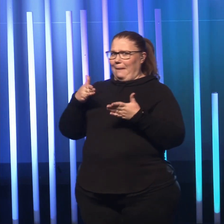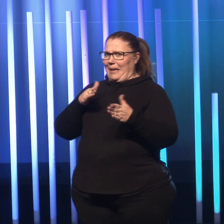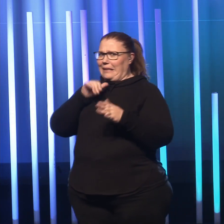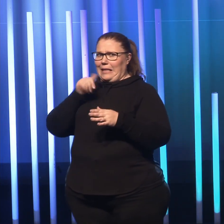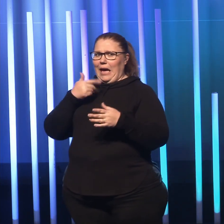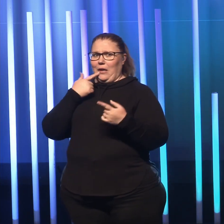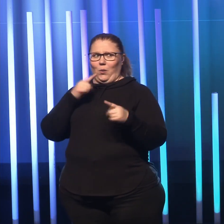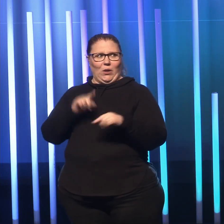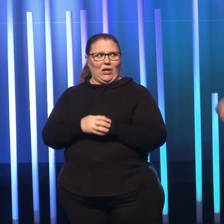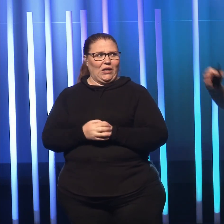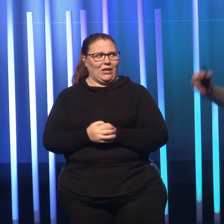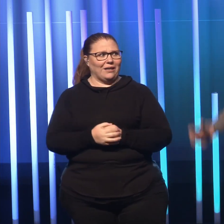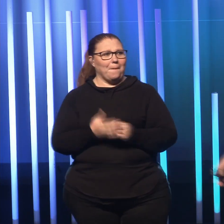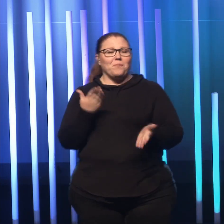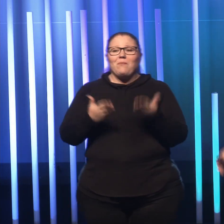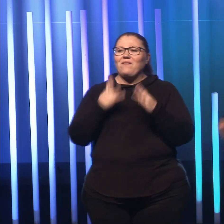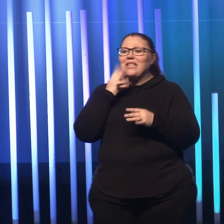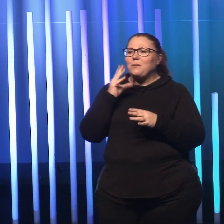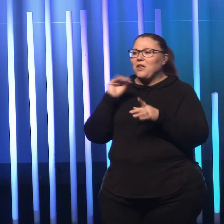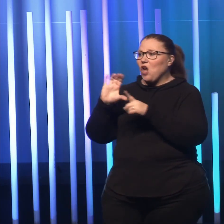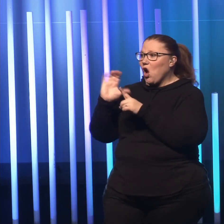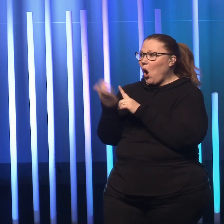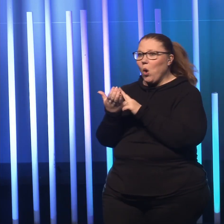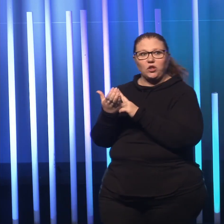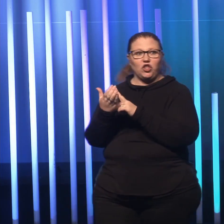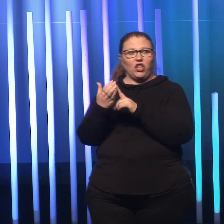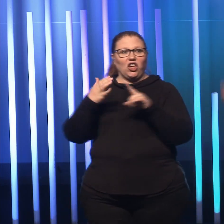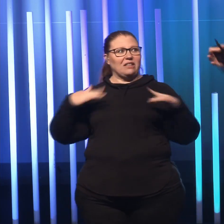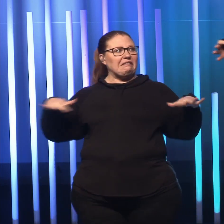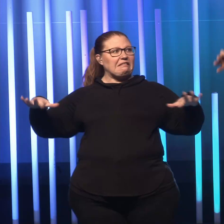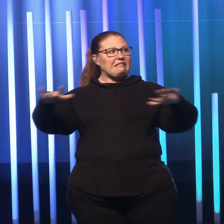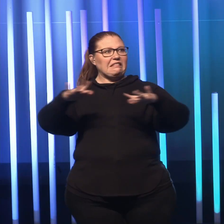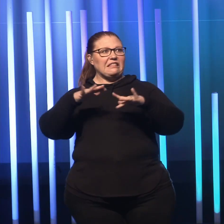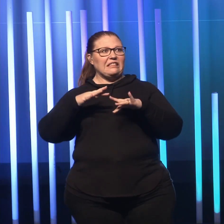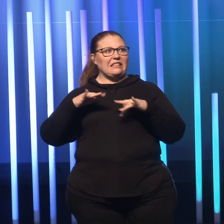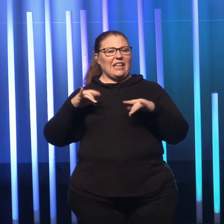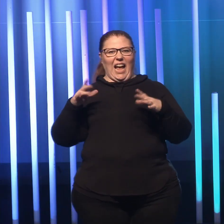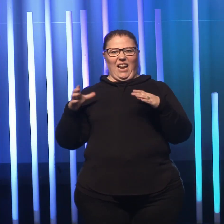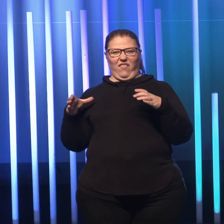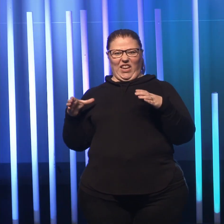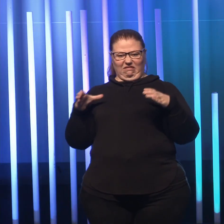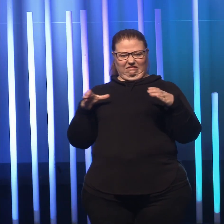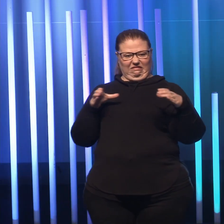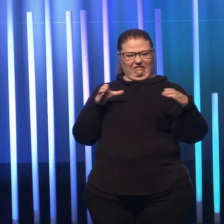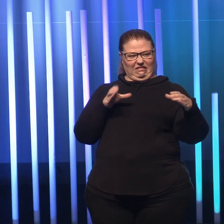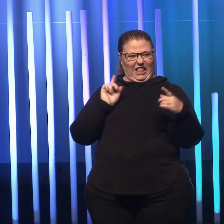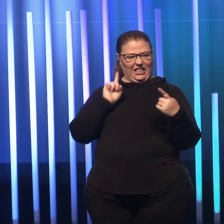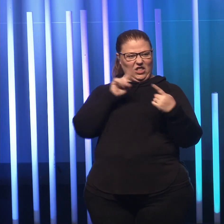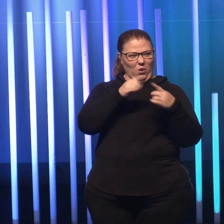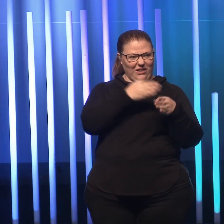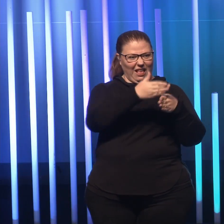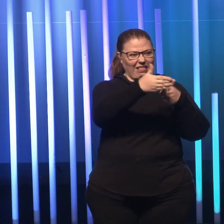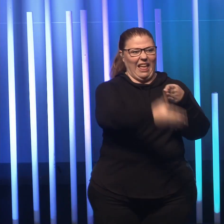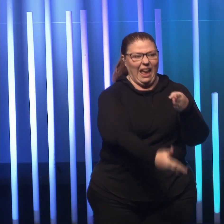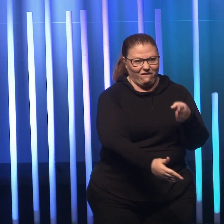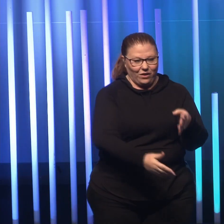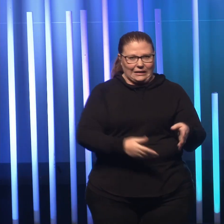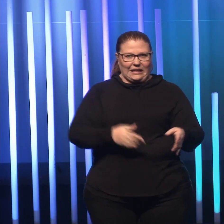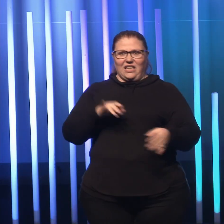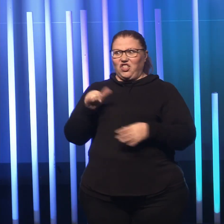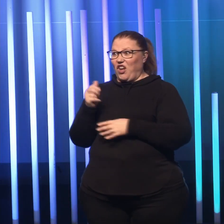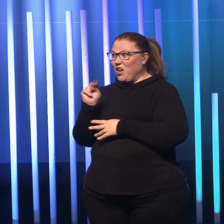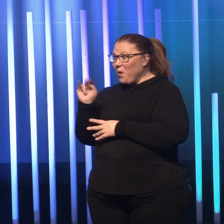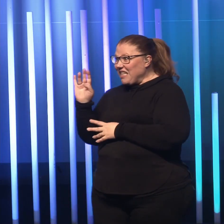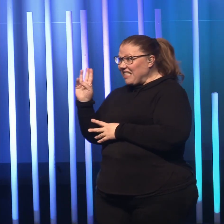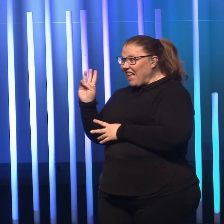right? Maybe you've experienced a culture around you kind of walking towards a cliff. And you think to yourself on like January